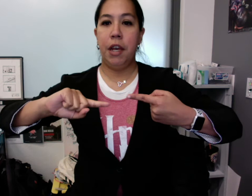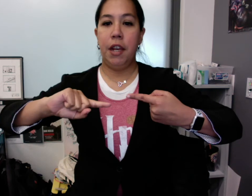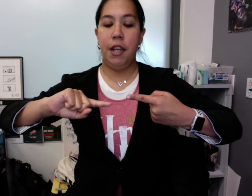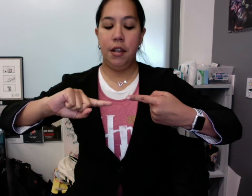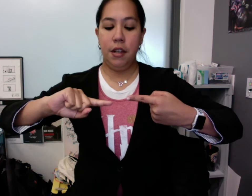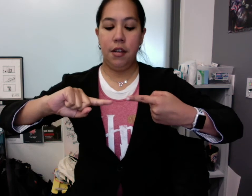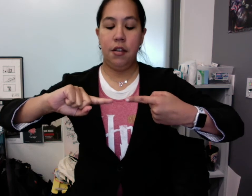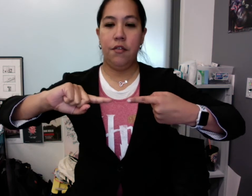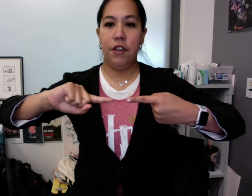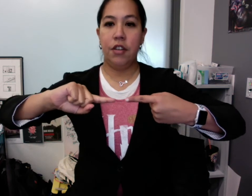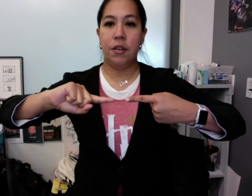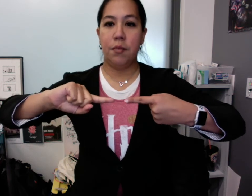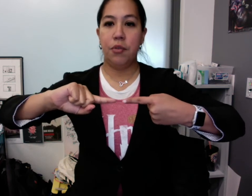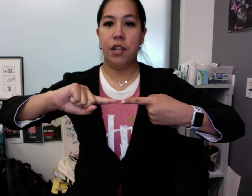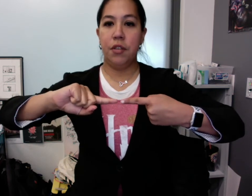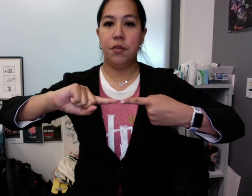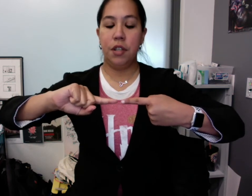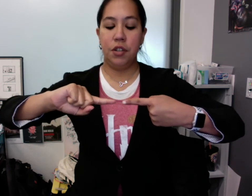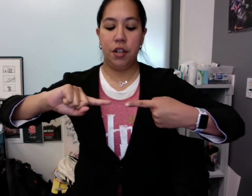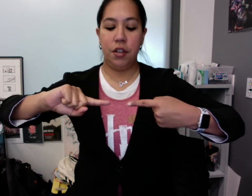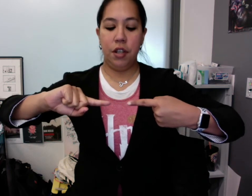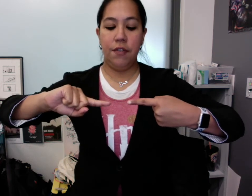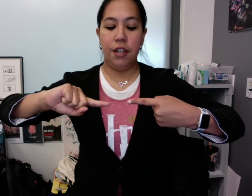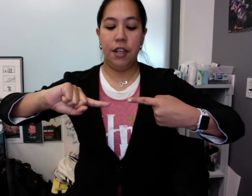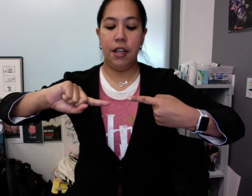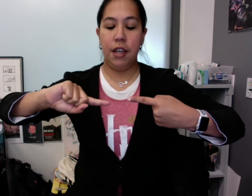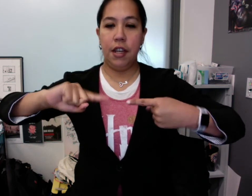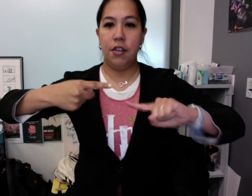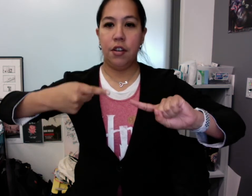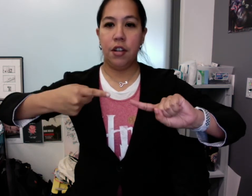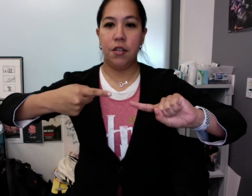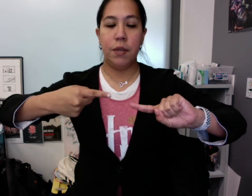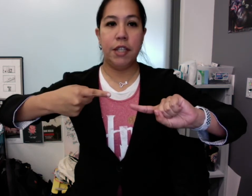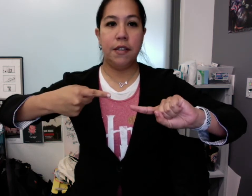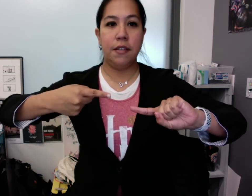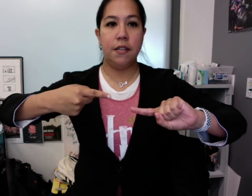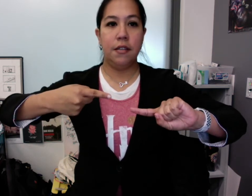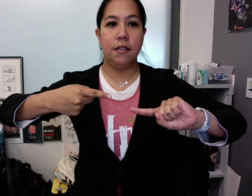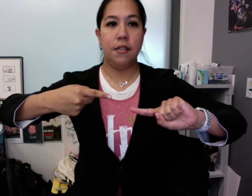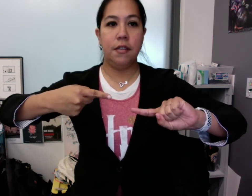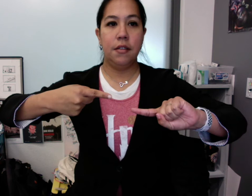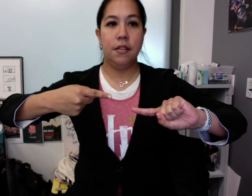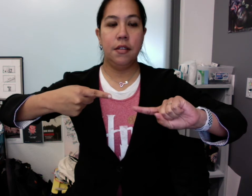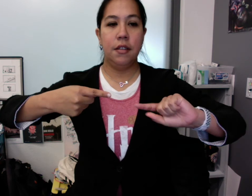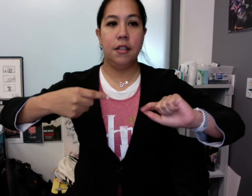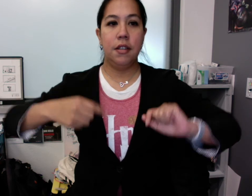Pain, your fingers are pointed towards each other evenly and you're going to twist.